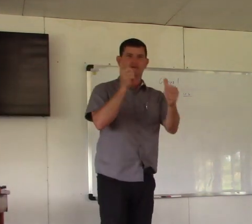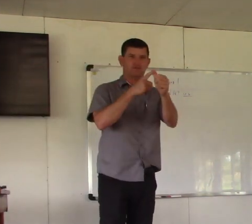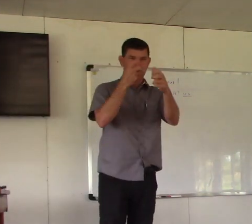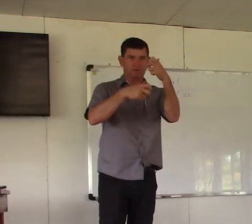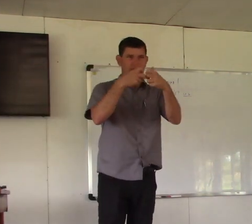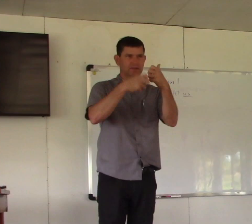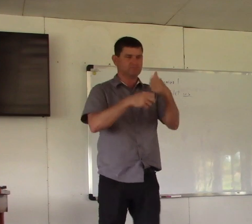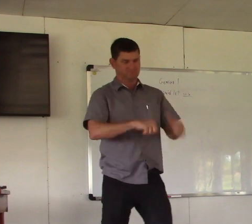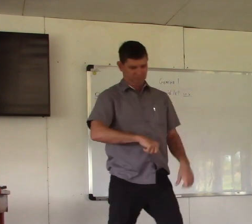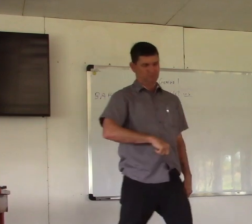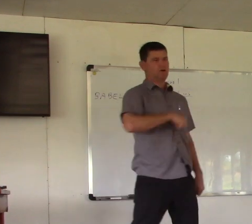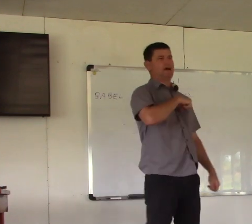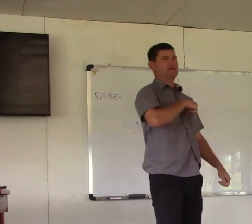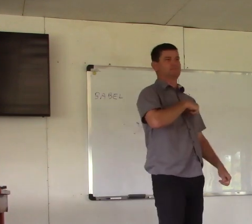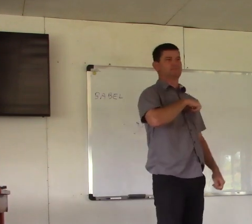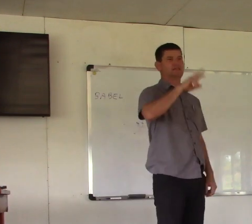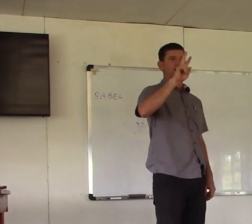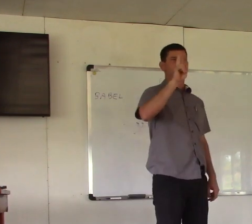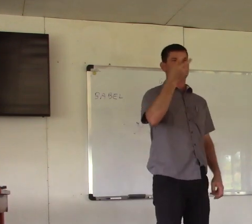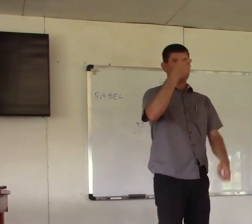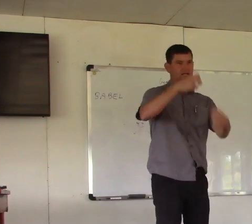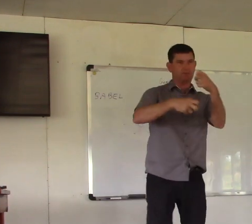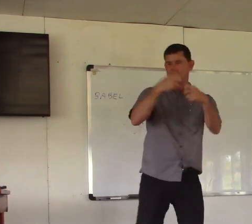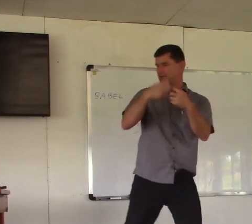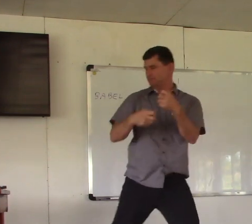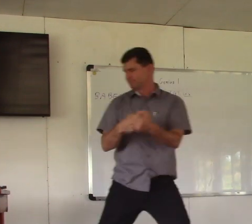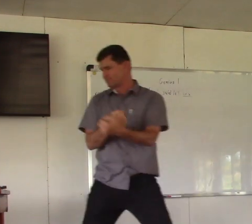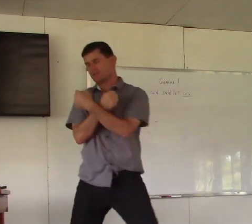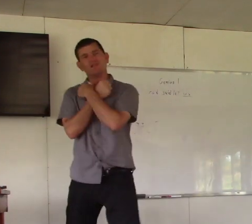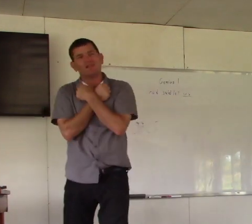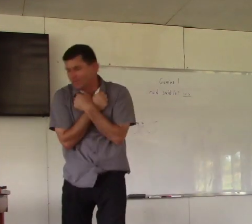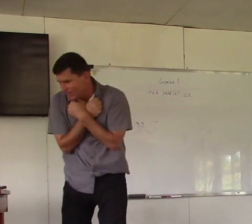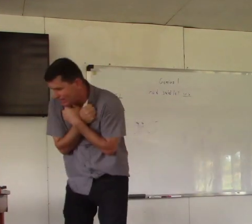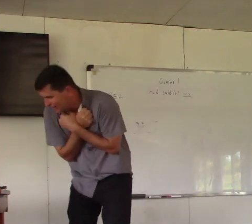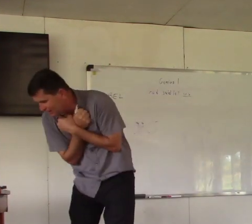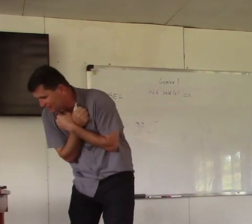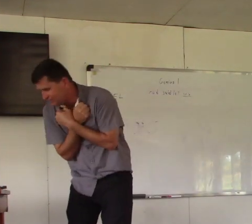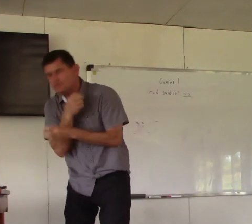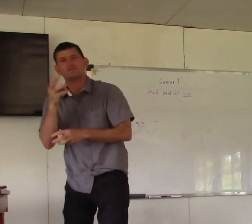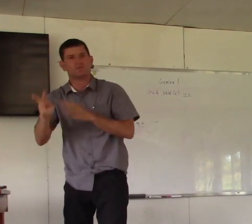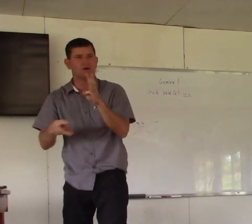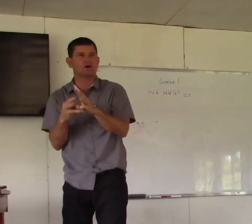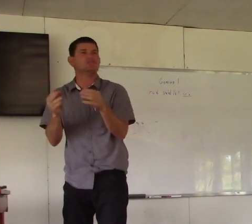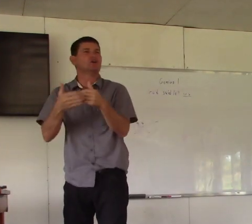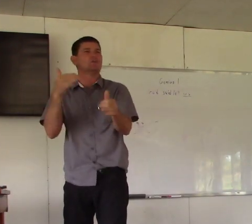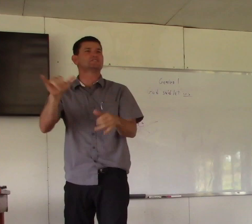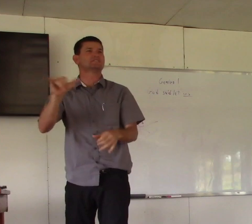First problem, pride. Second problem, love. World, almost the same